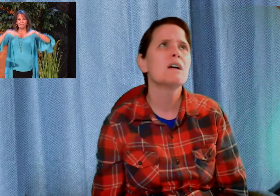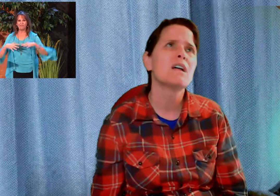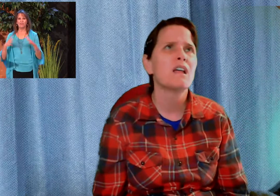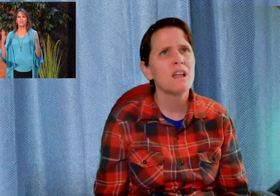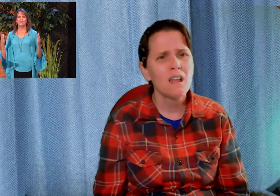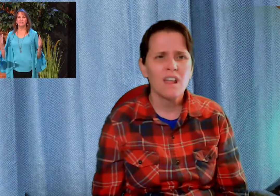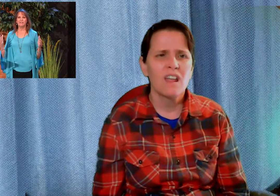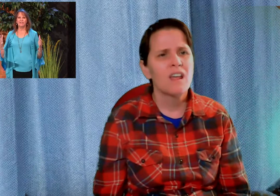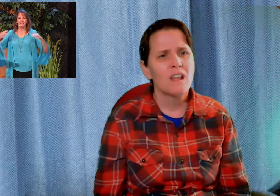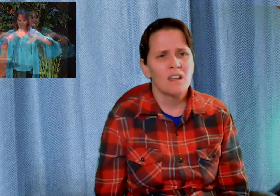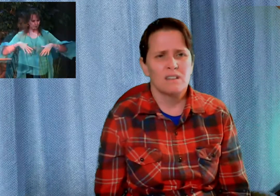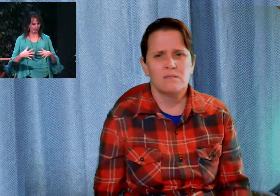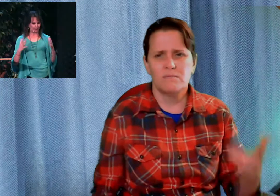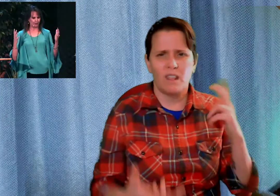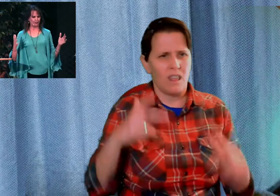like fully